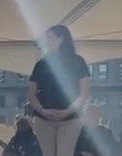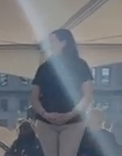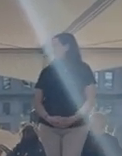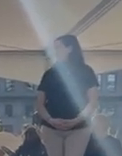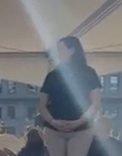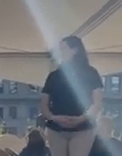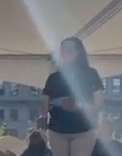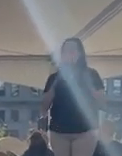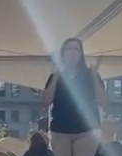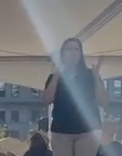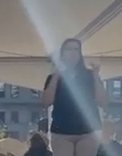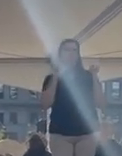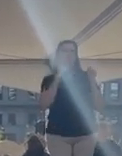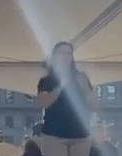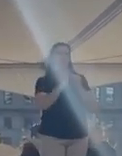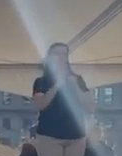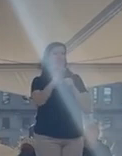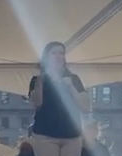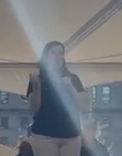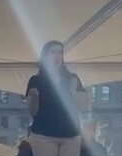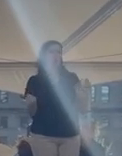Hopefully I won't make this fall over.